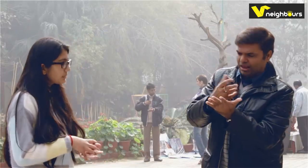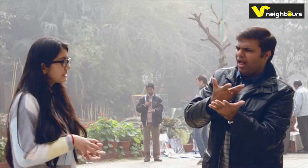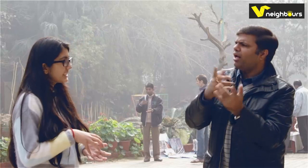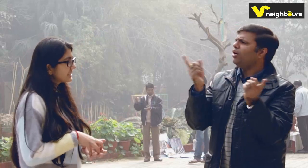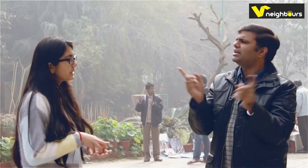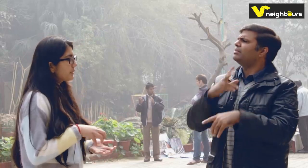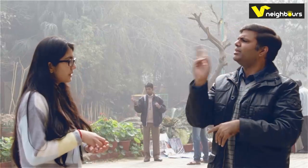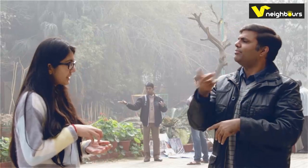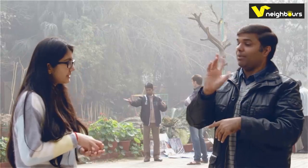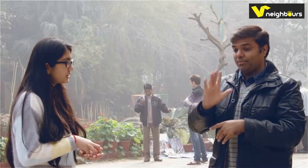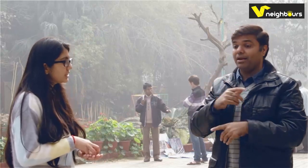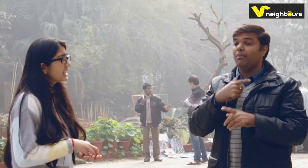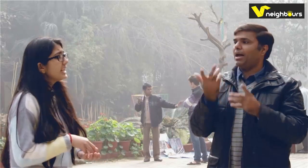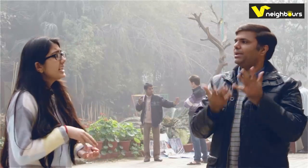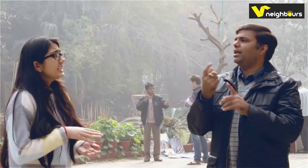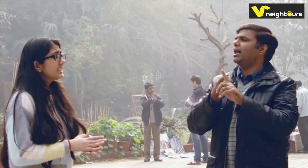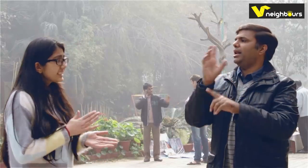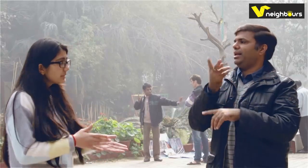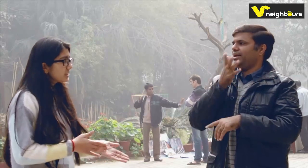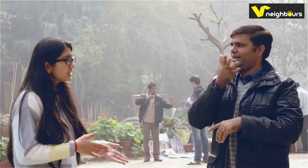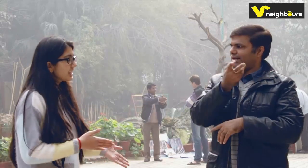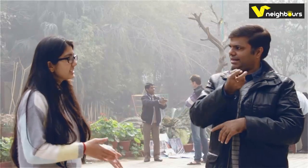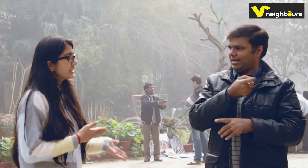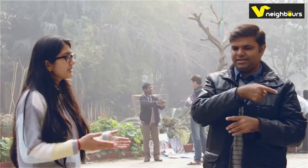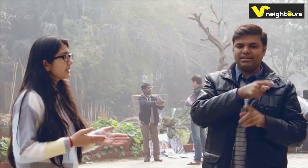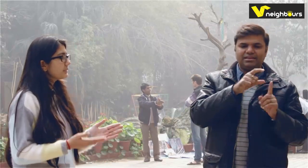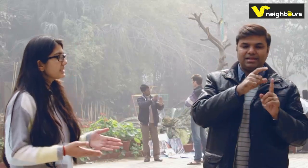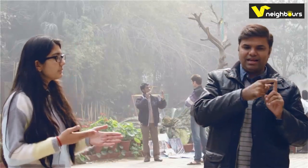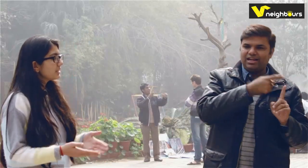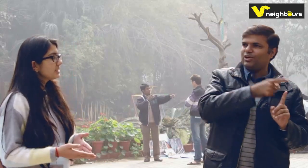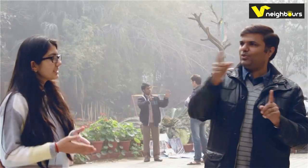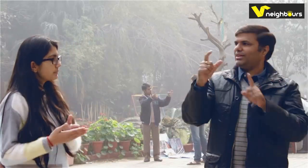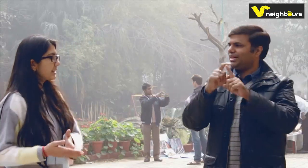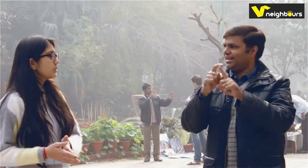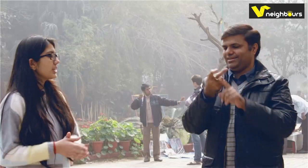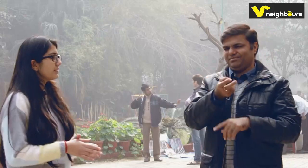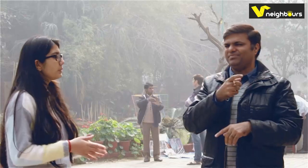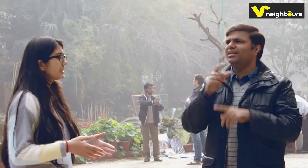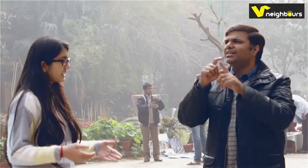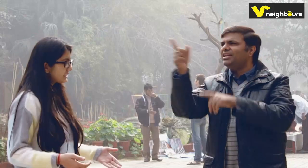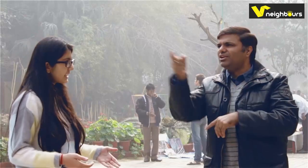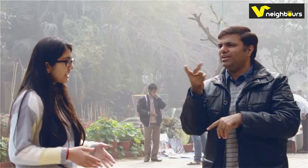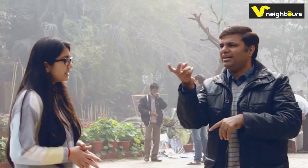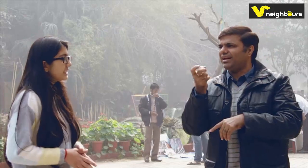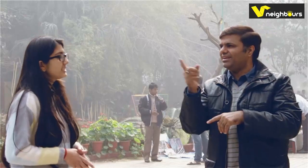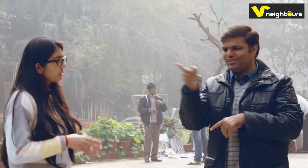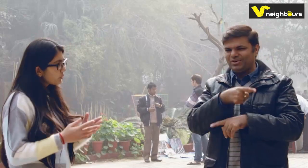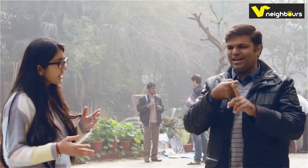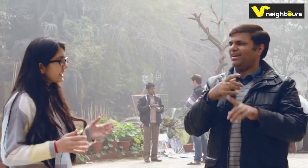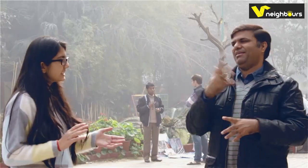the disabled people, they get some amount of reservation, the reservation doesn't give them the similar respect which everyone gets. There's somewhere there is